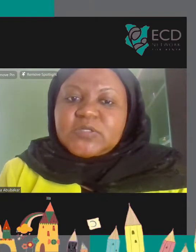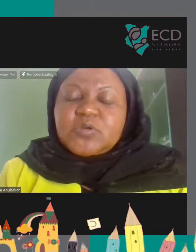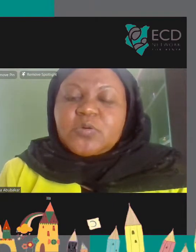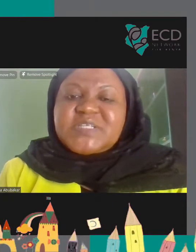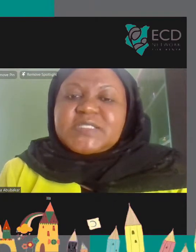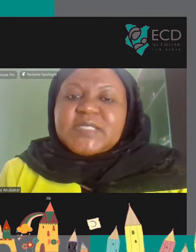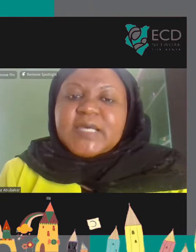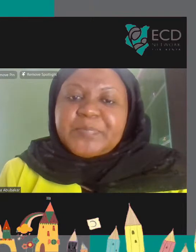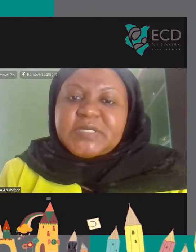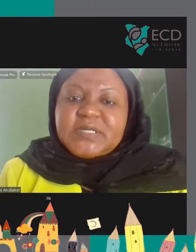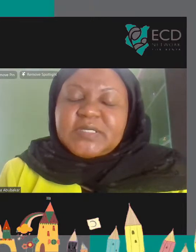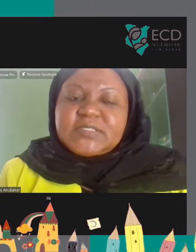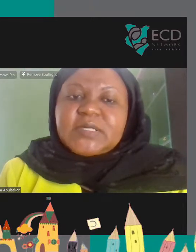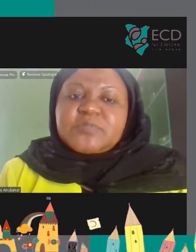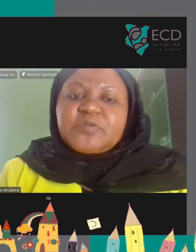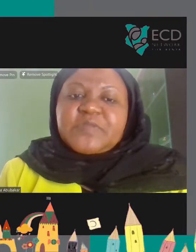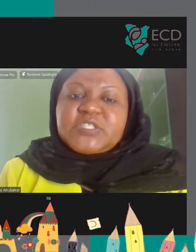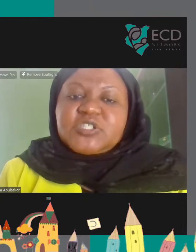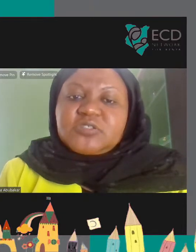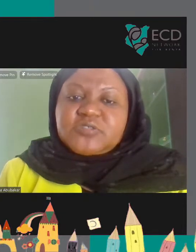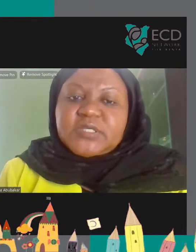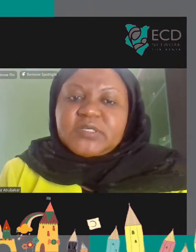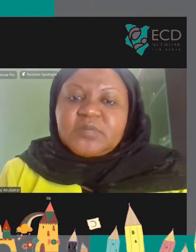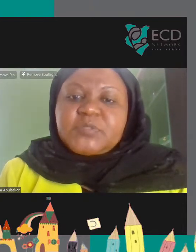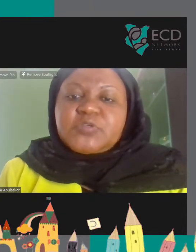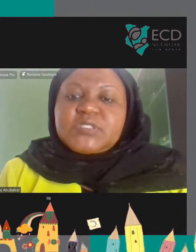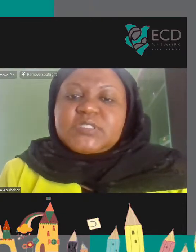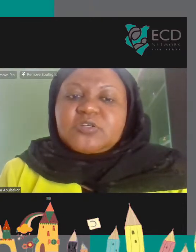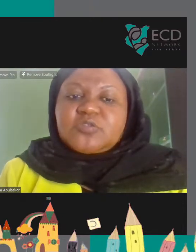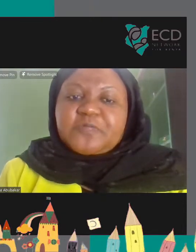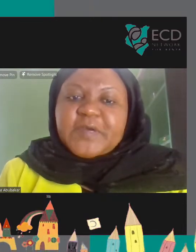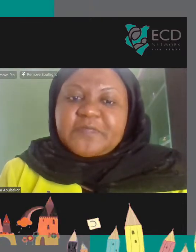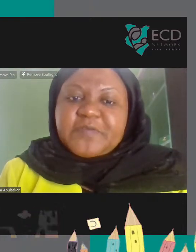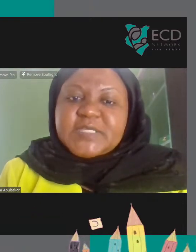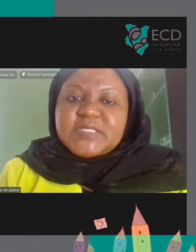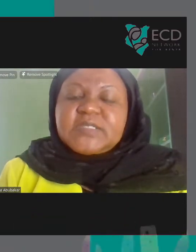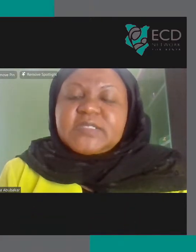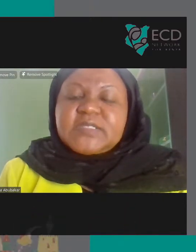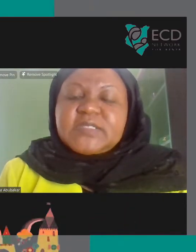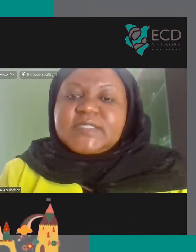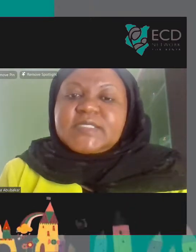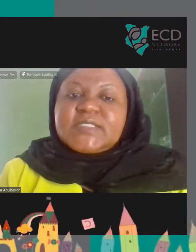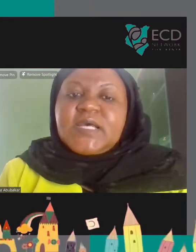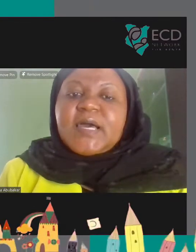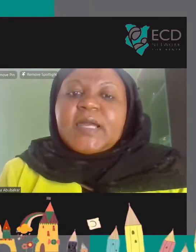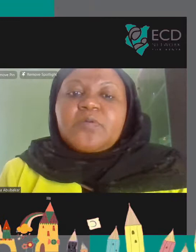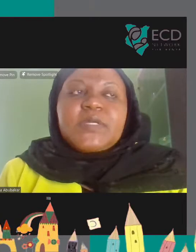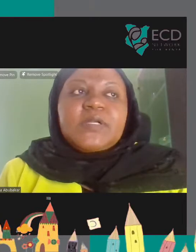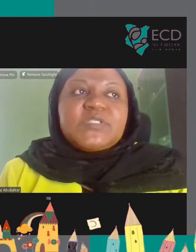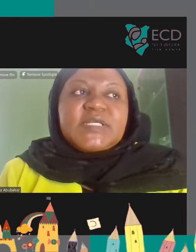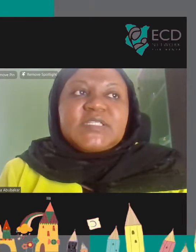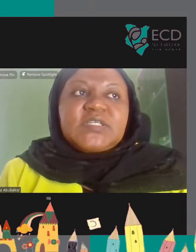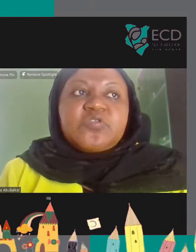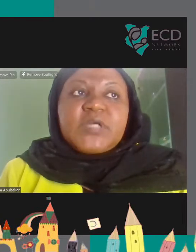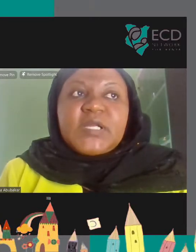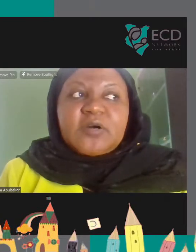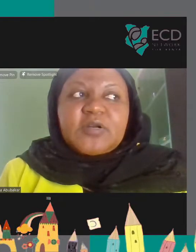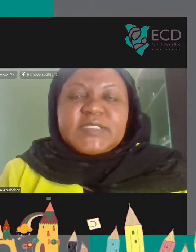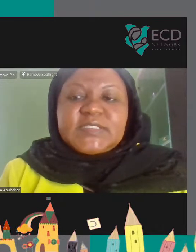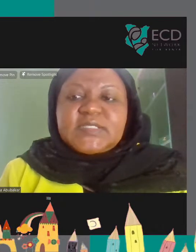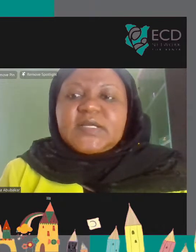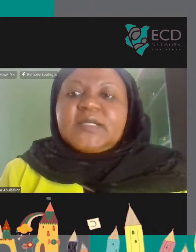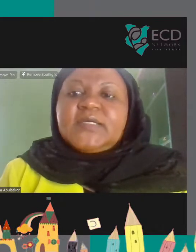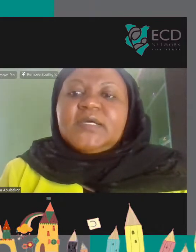understand, what is happening in terms of the children between 0 to 5 years in these settings. And we looked at it